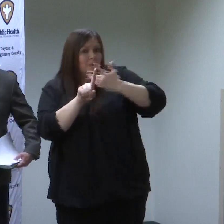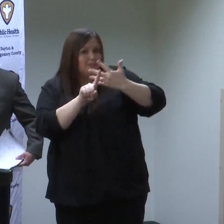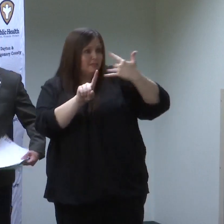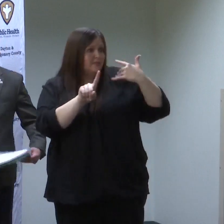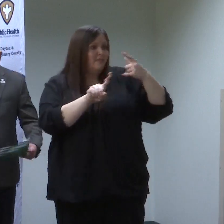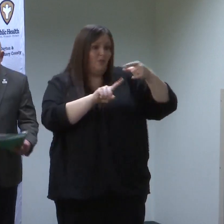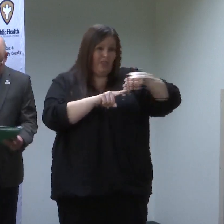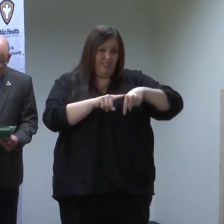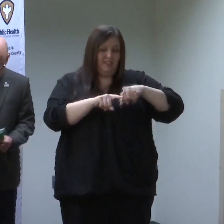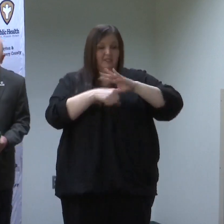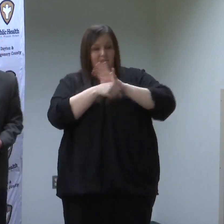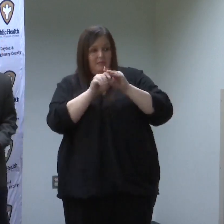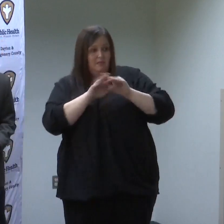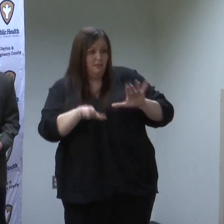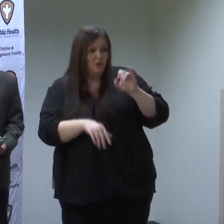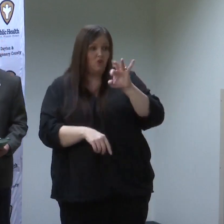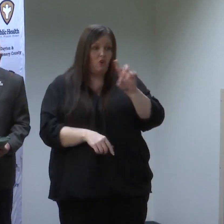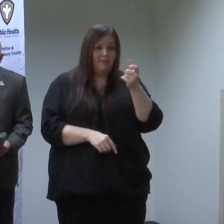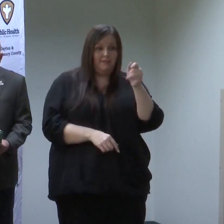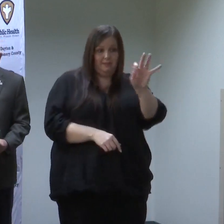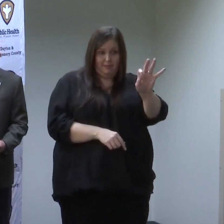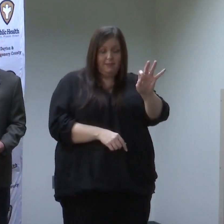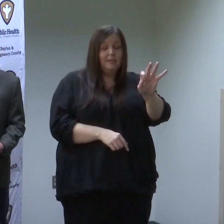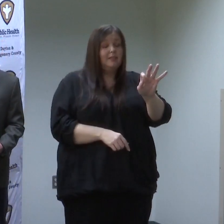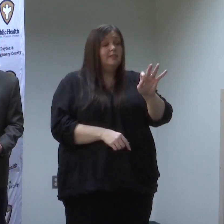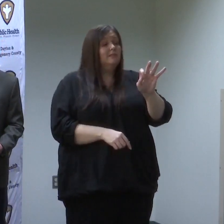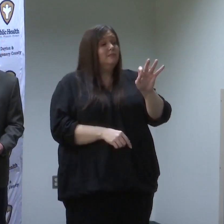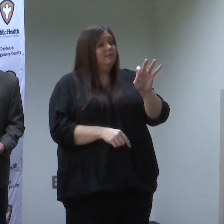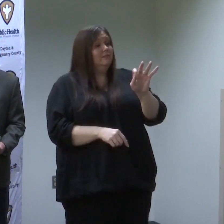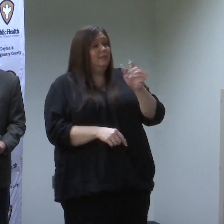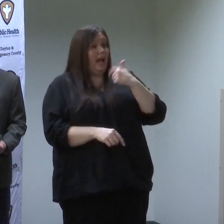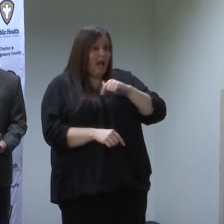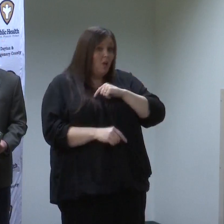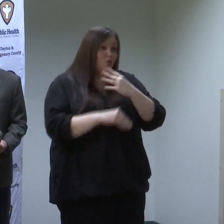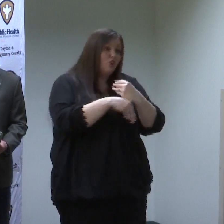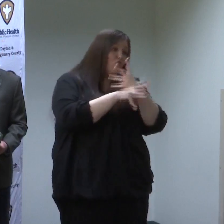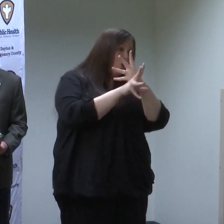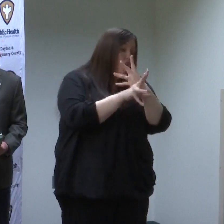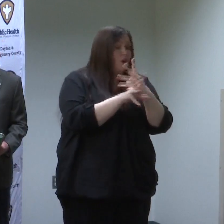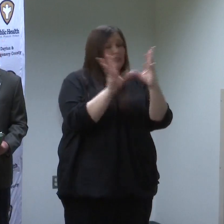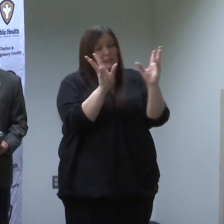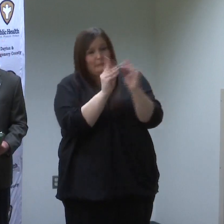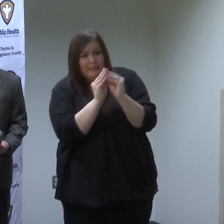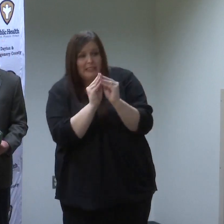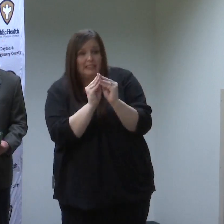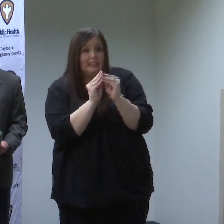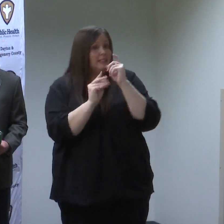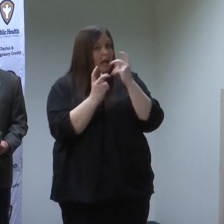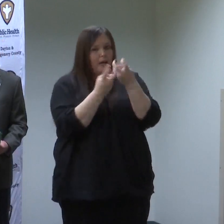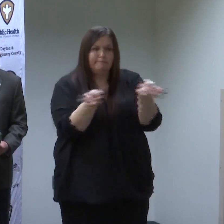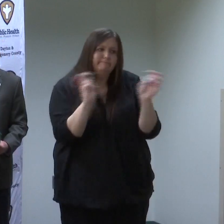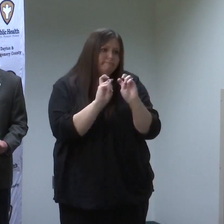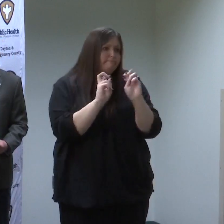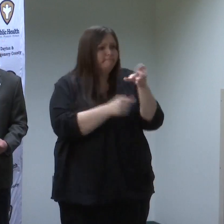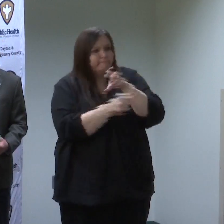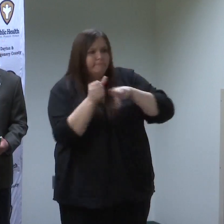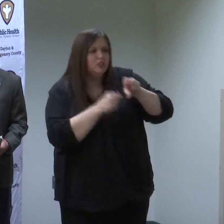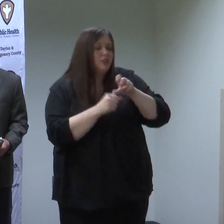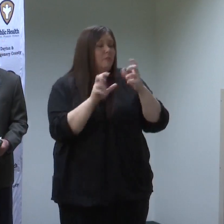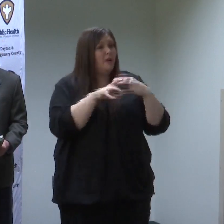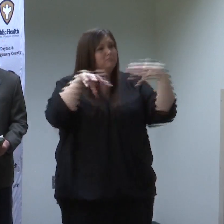novel coronavirus, and that work continues. Our calls and our meetings that are taking place virtually now are happening on a